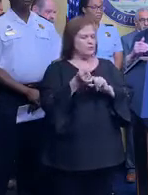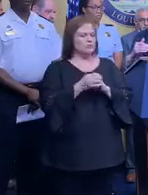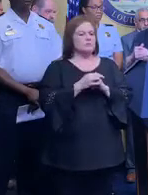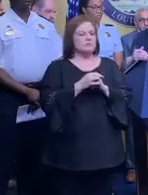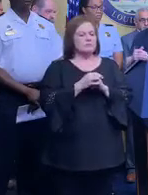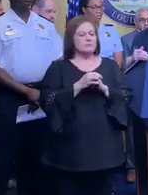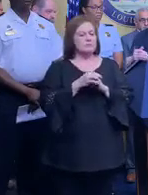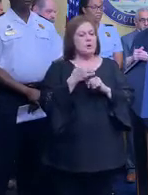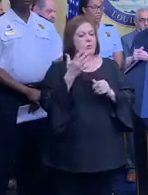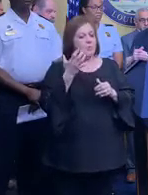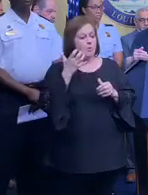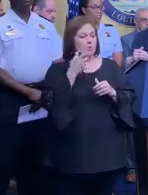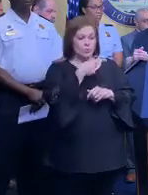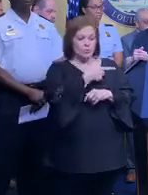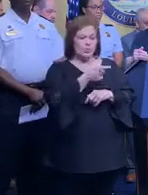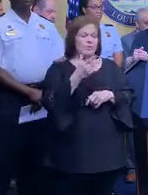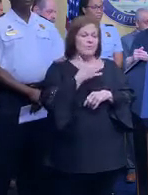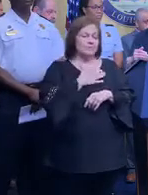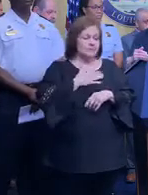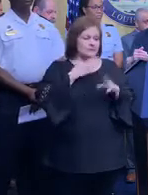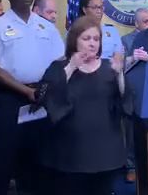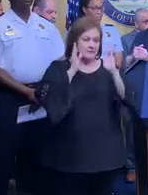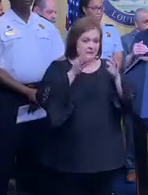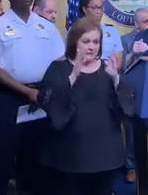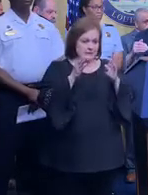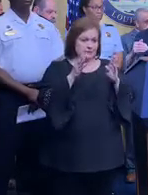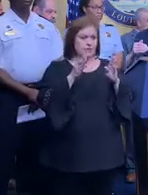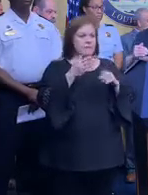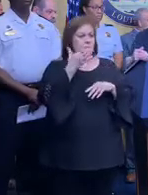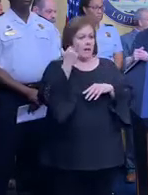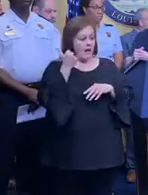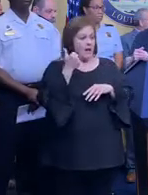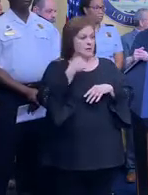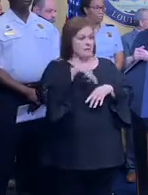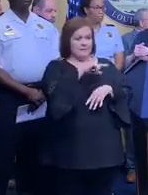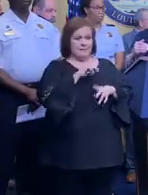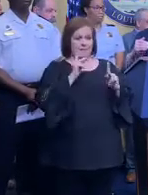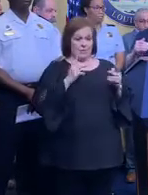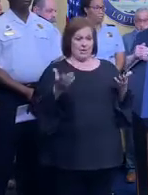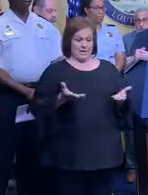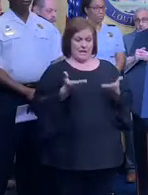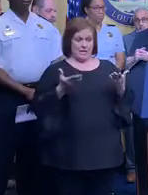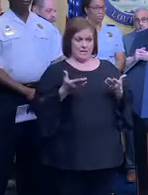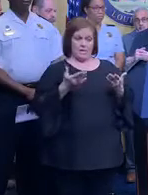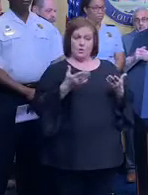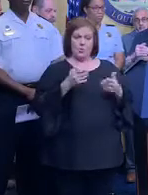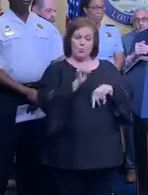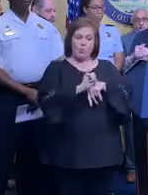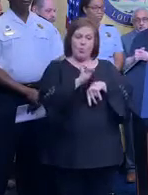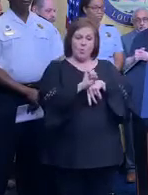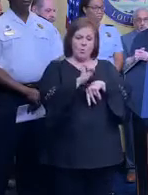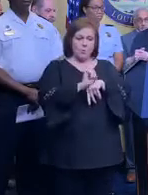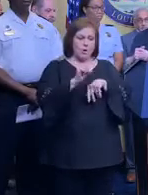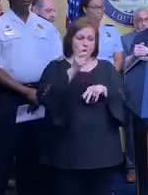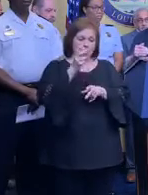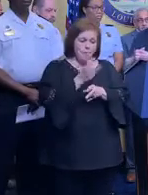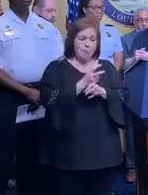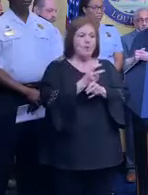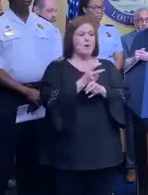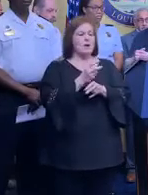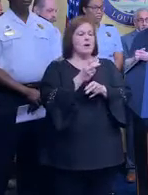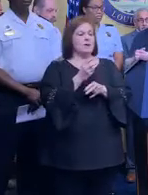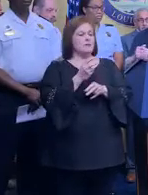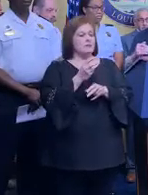you to listen to everybody who speaks, because they are the ones who have spent the time and the dedication in